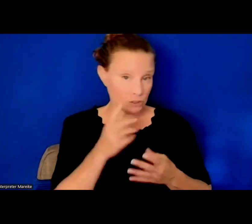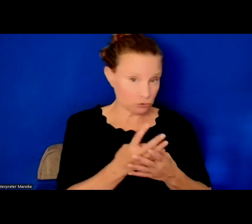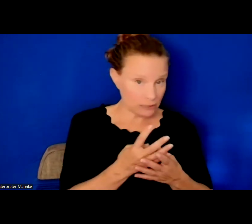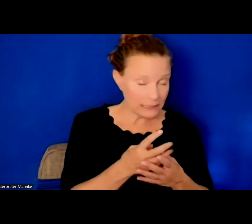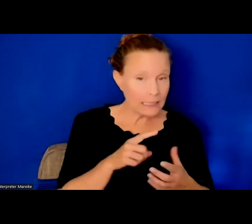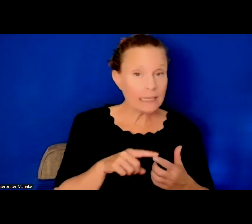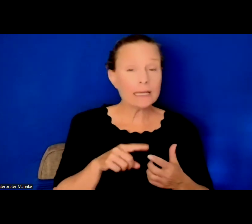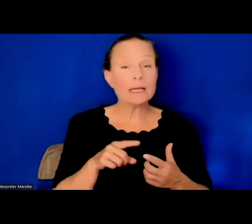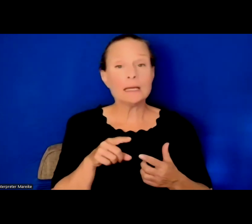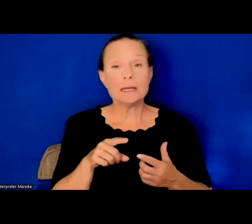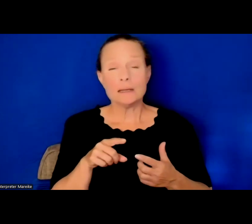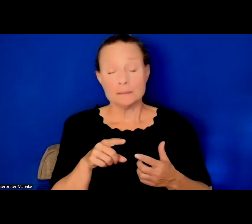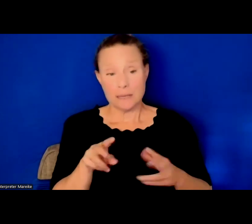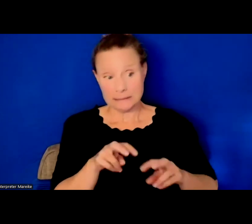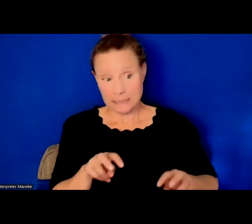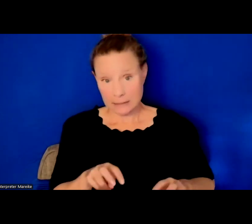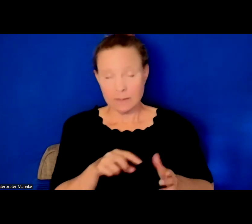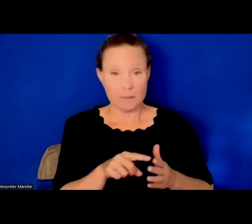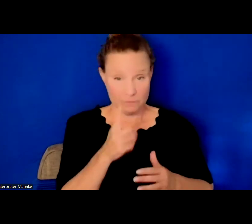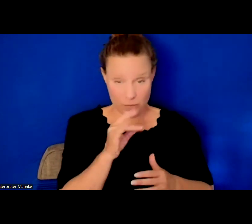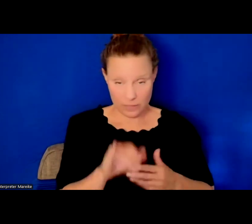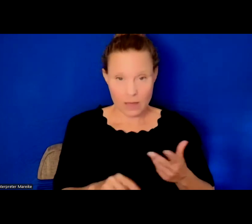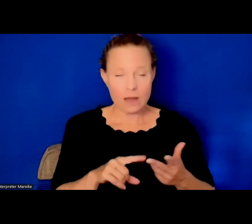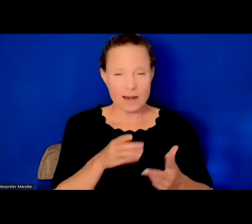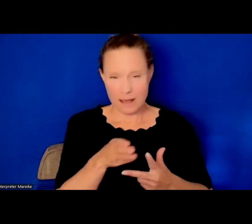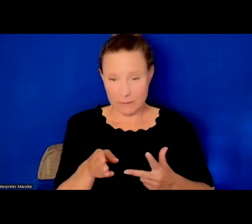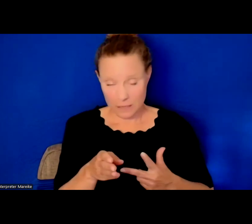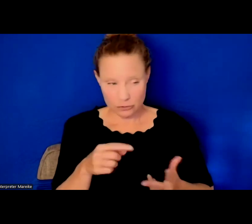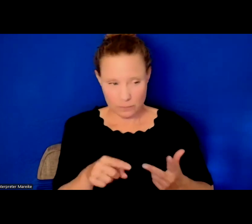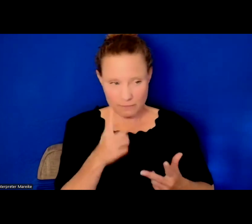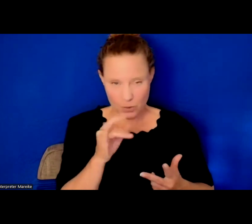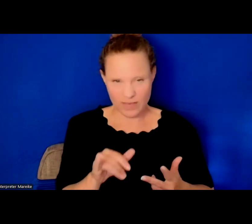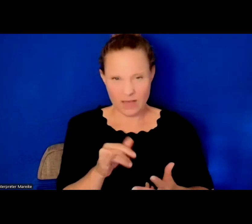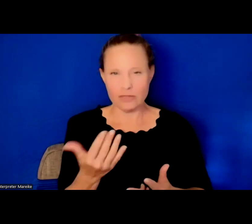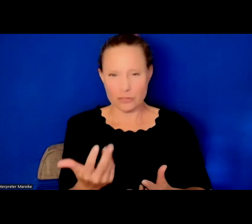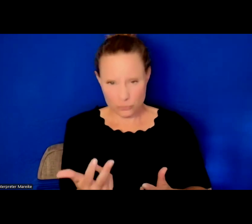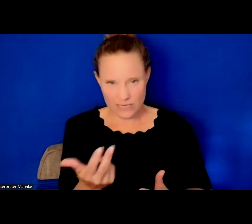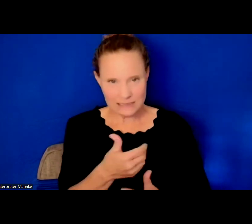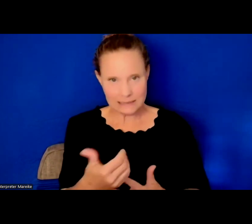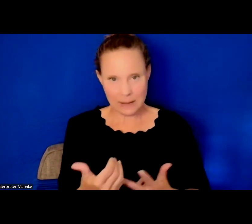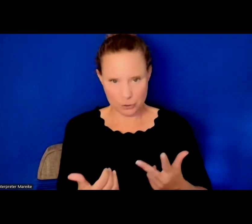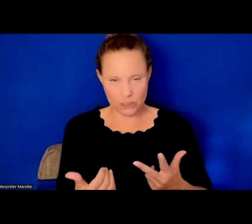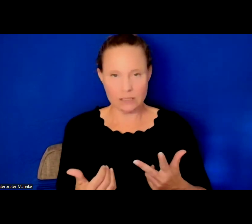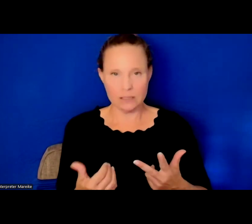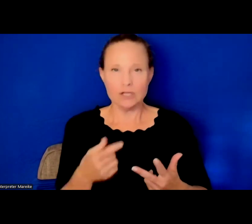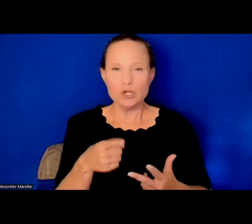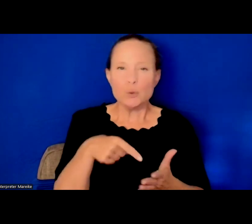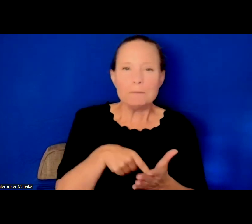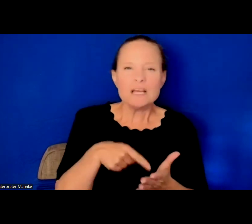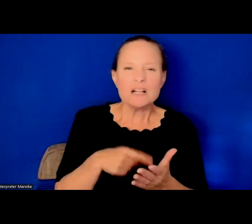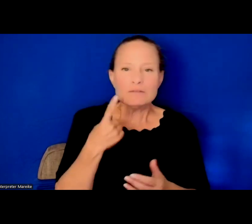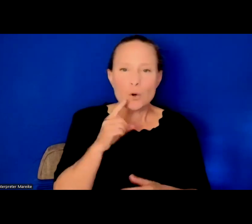the assessment, and you get paid for the navigation. So they're three separate, and you're billing for your